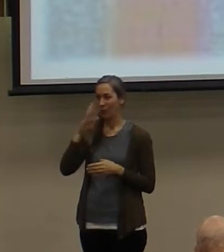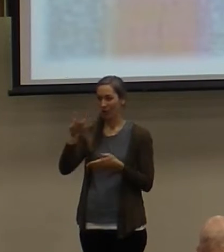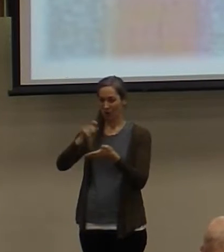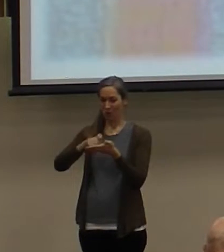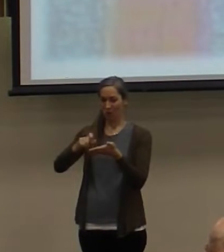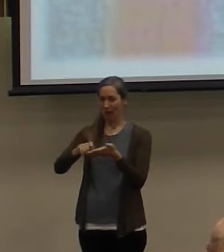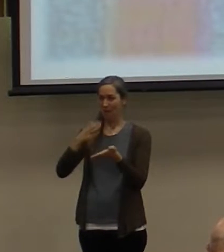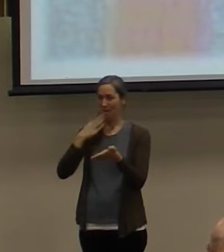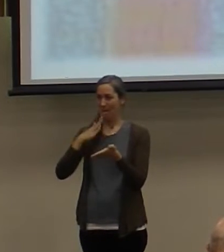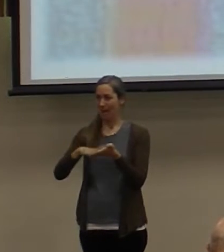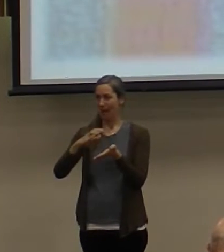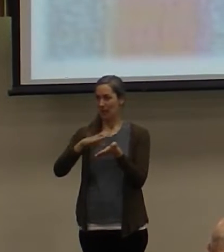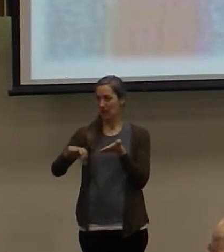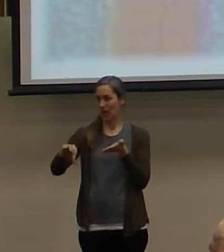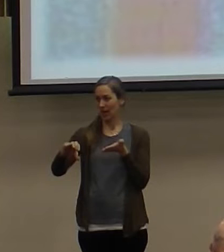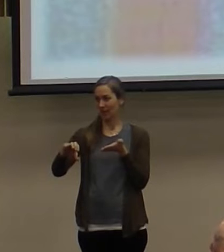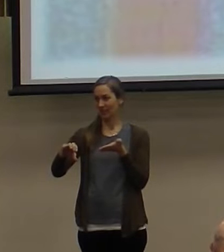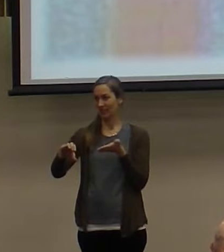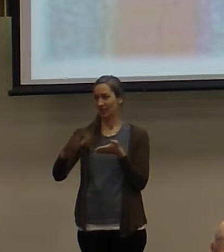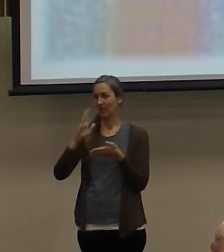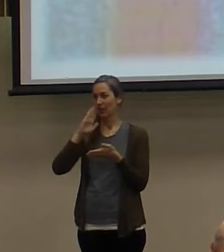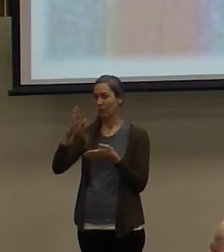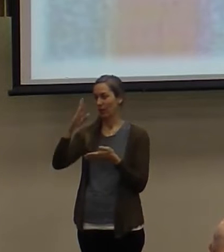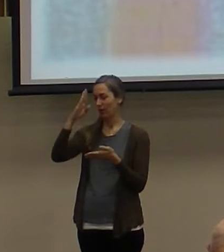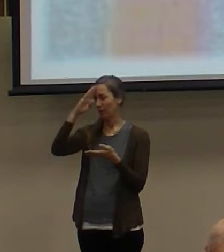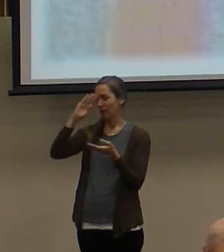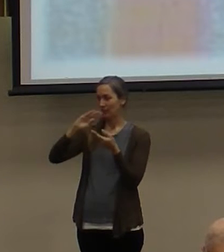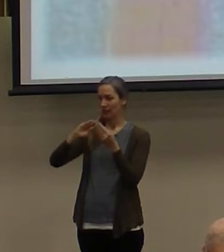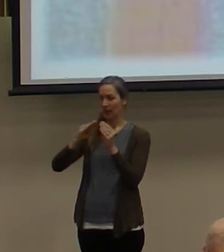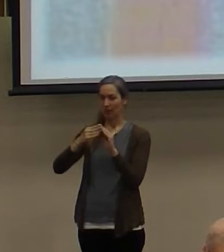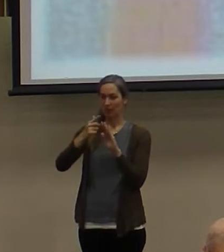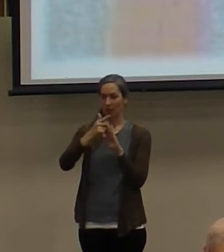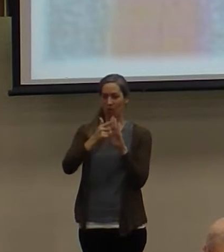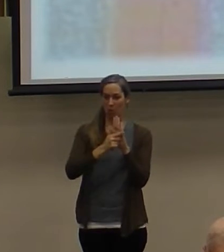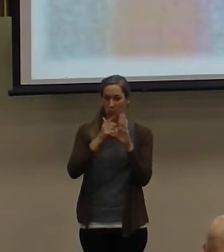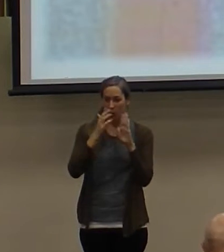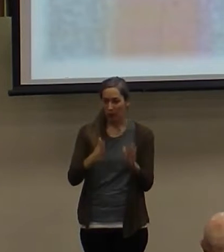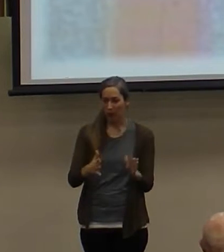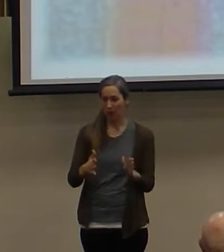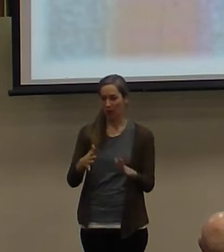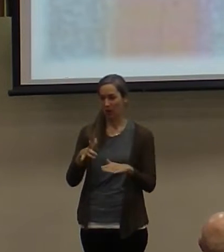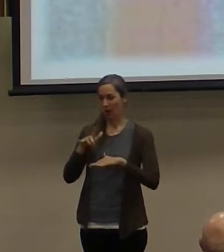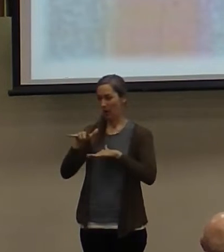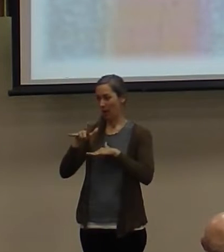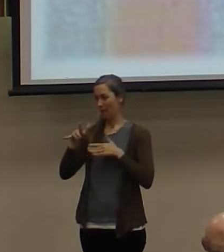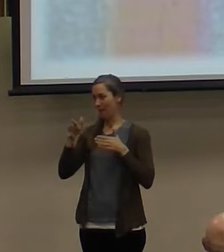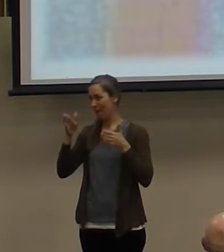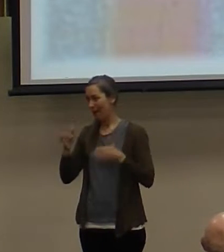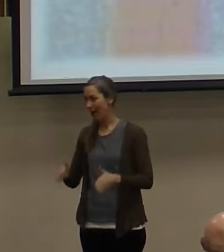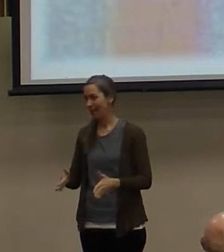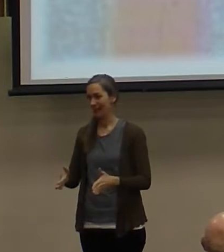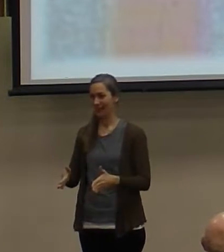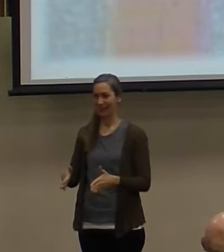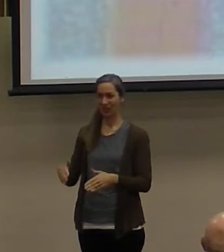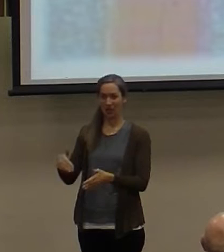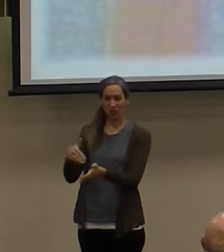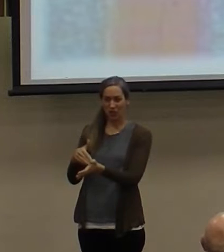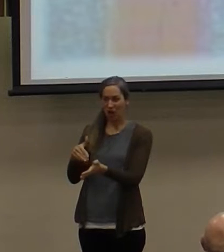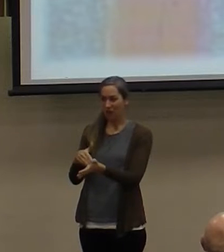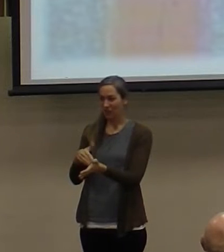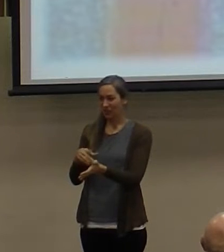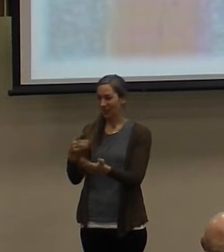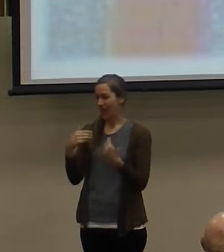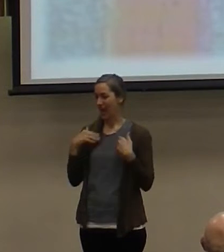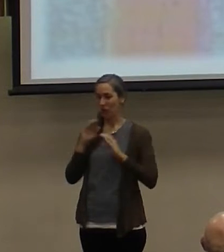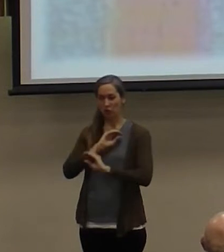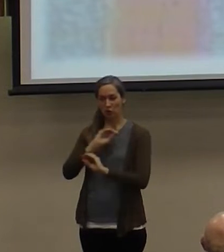he posed as a doctor, and he posed as a lawyer, posed as a pilot, had none of those credentials. Could hadn't and